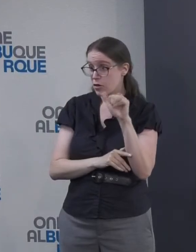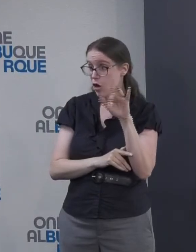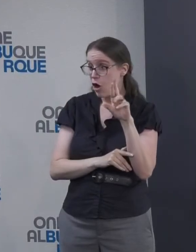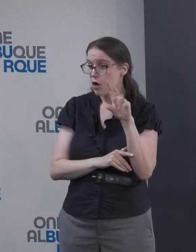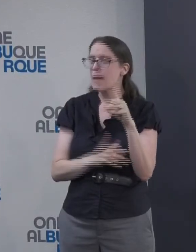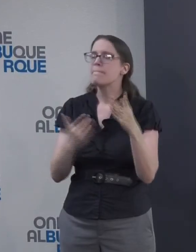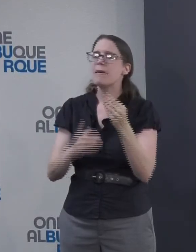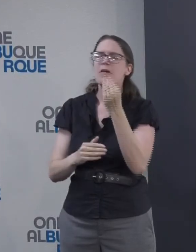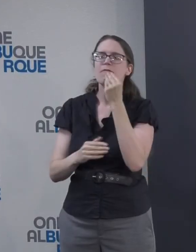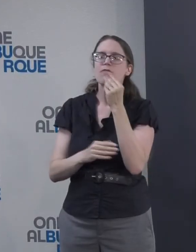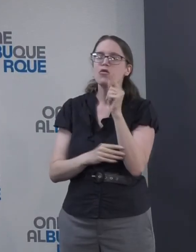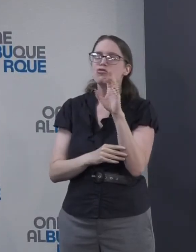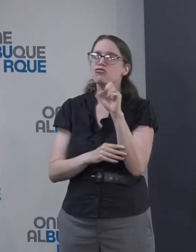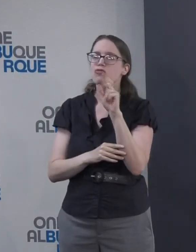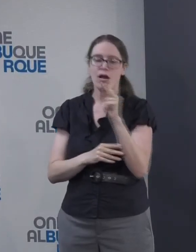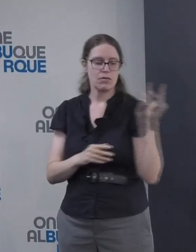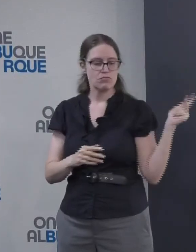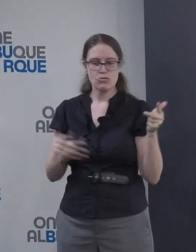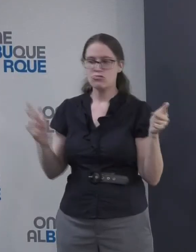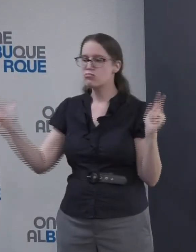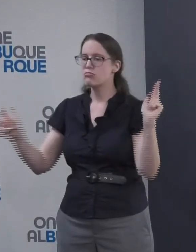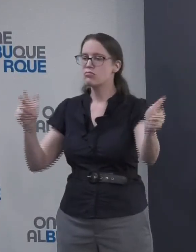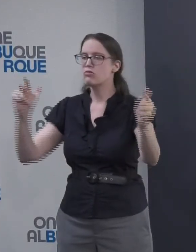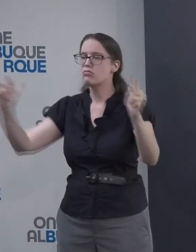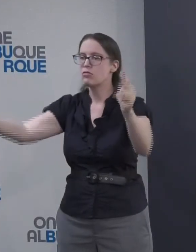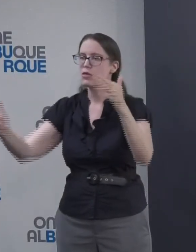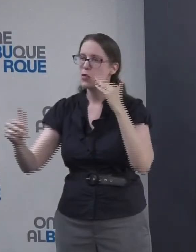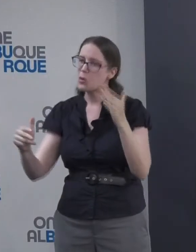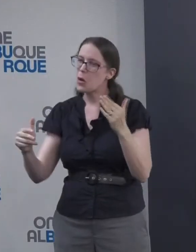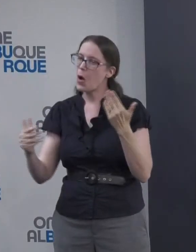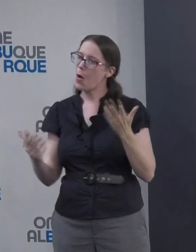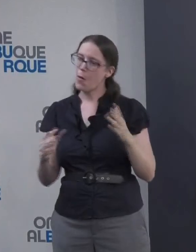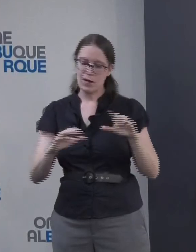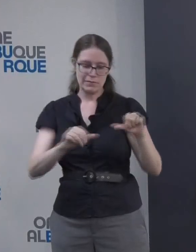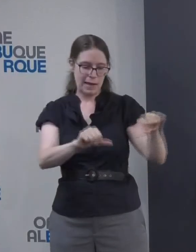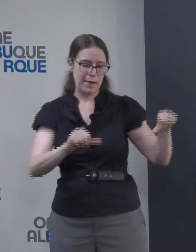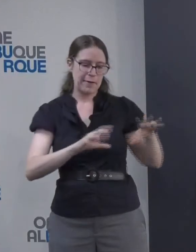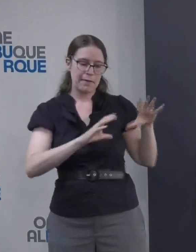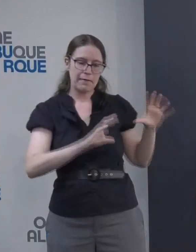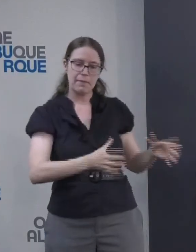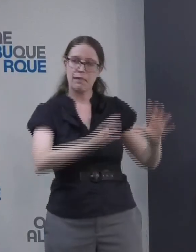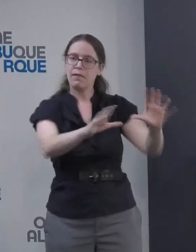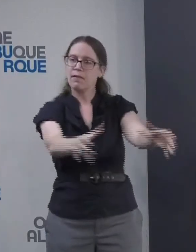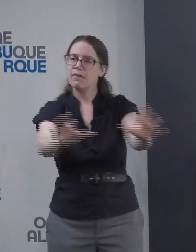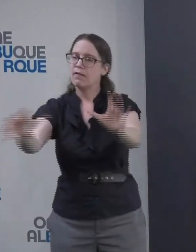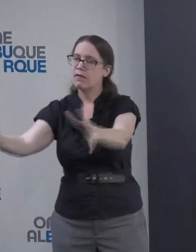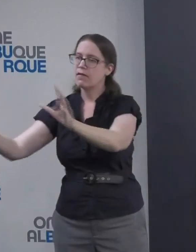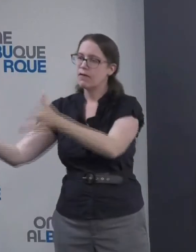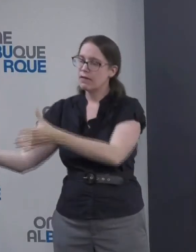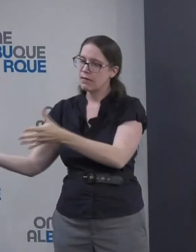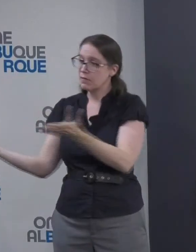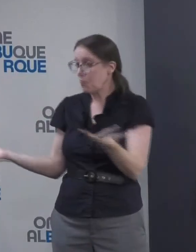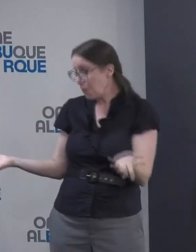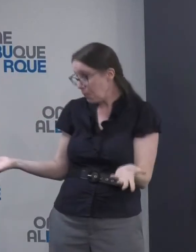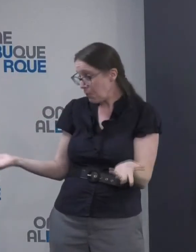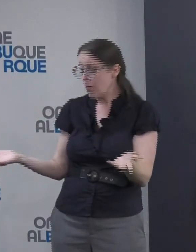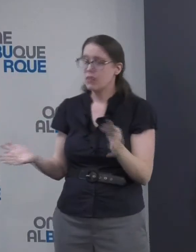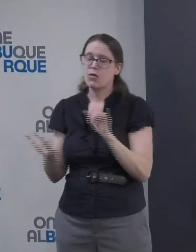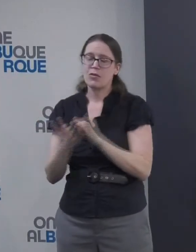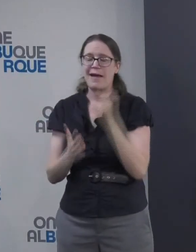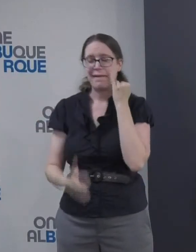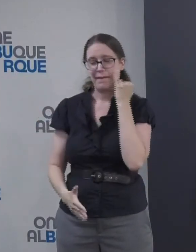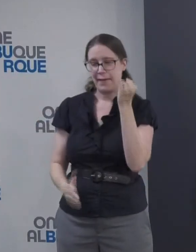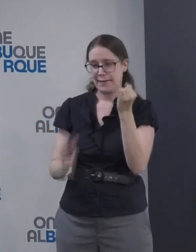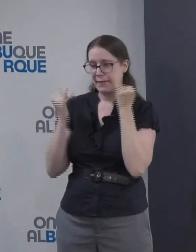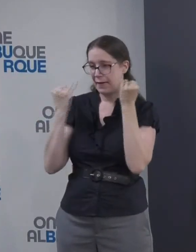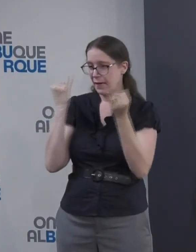up in the parking lot and actually have, these sort of circled off areas for each table and that kind of thing. So that idea